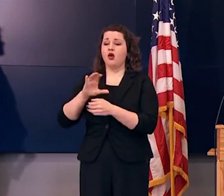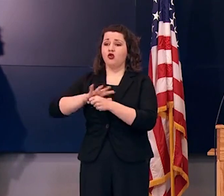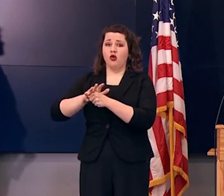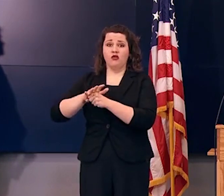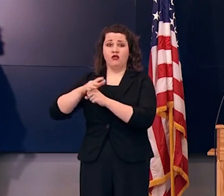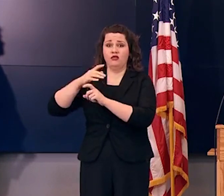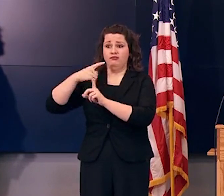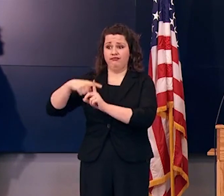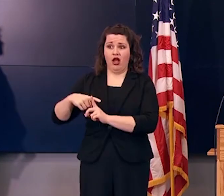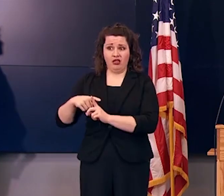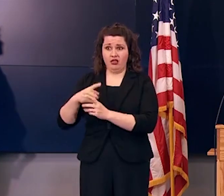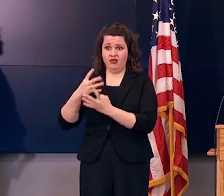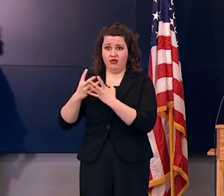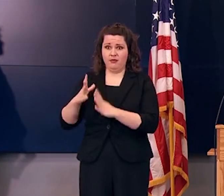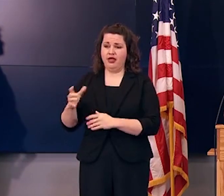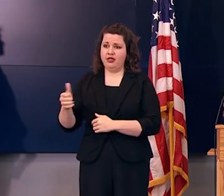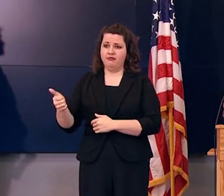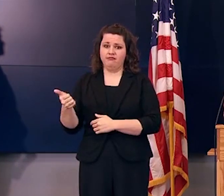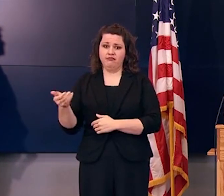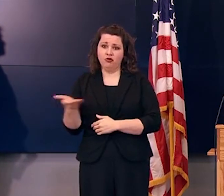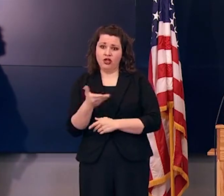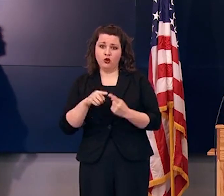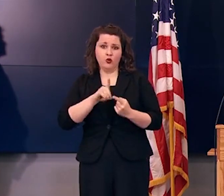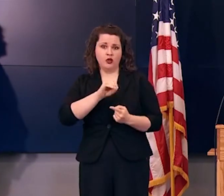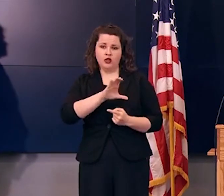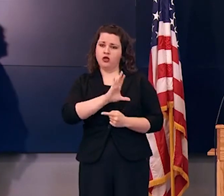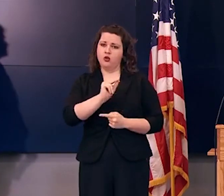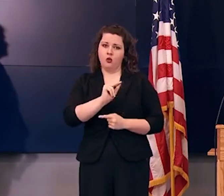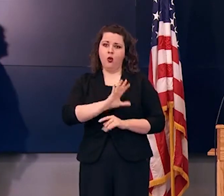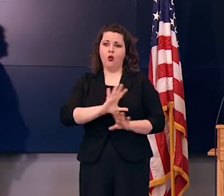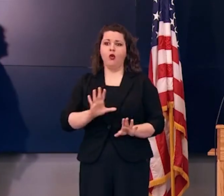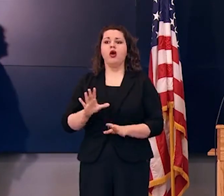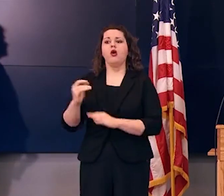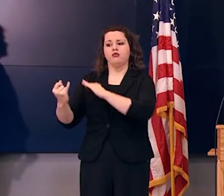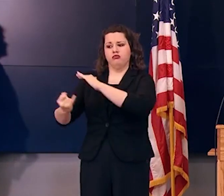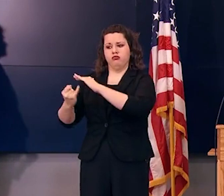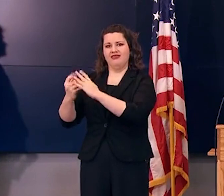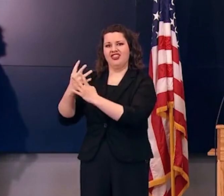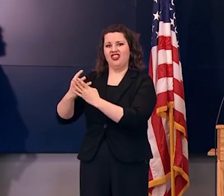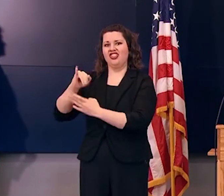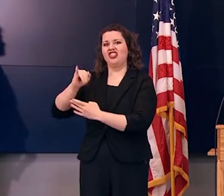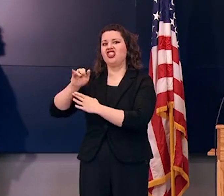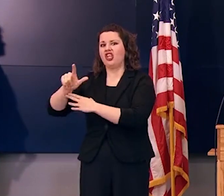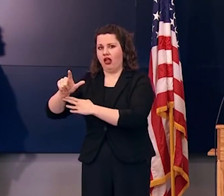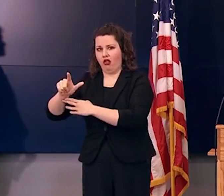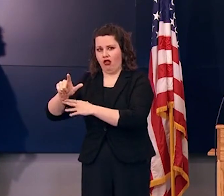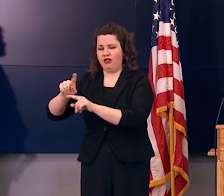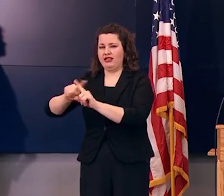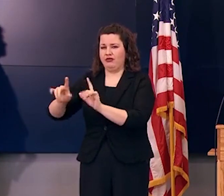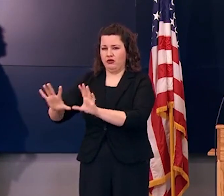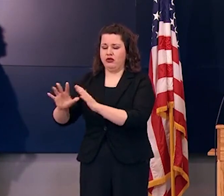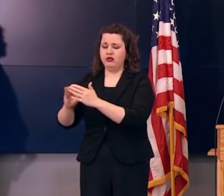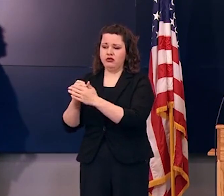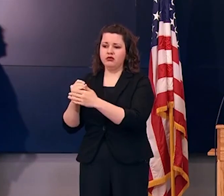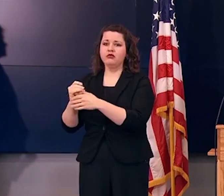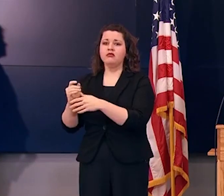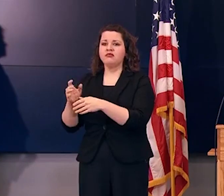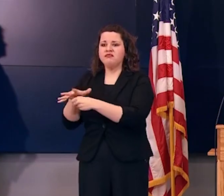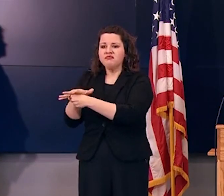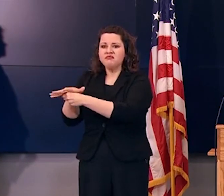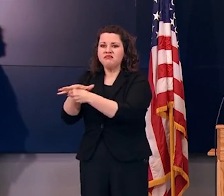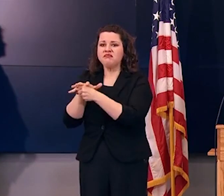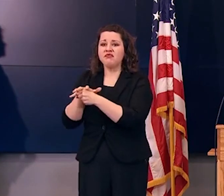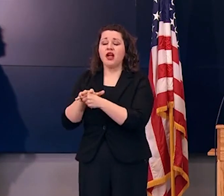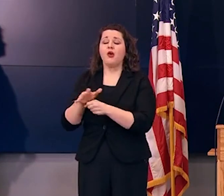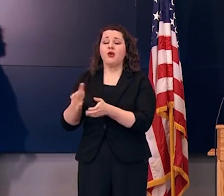COVID-19 positive inmates to DOC, but to hold those inmates in quarantine in jail. We ask sheriffs across the state to